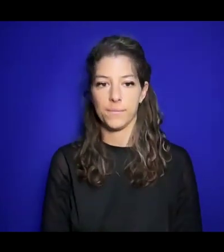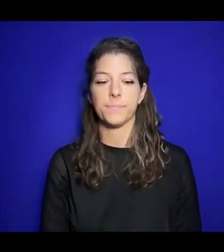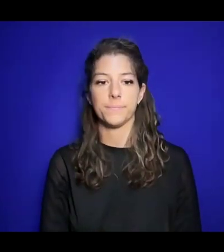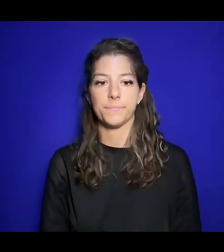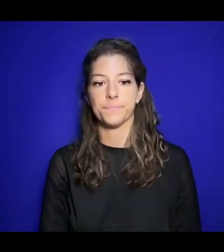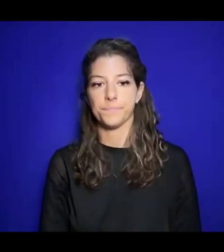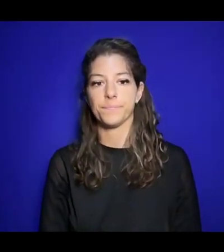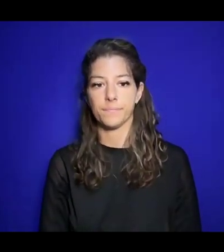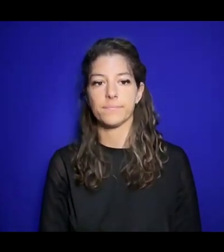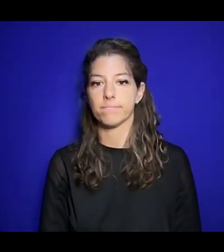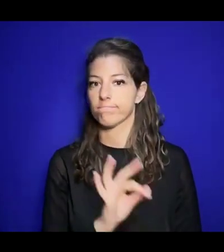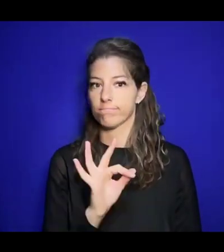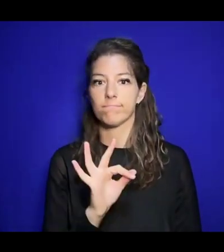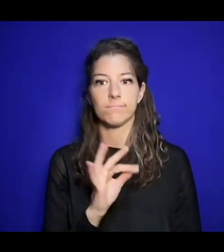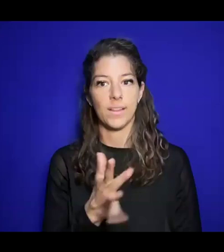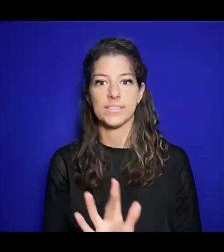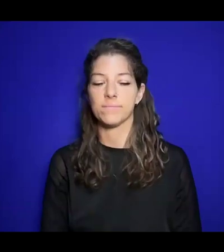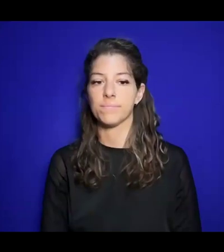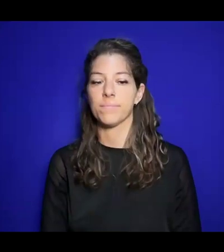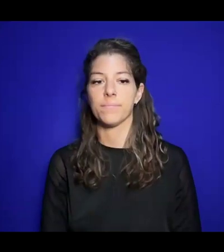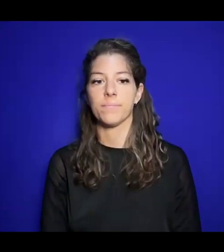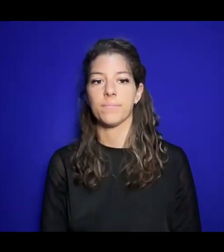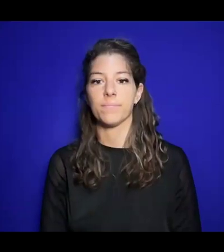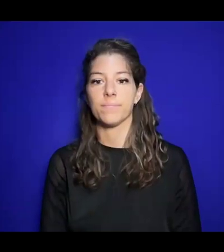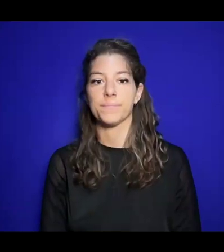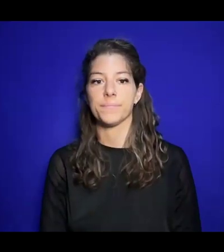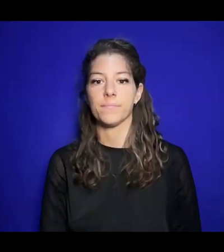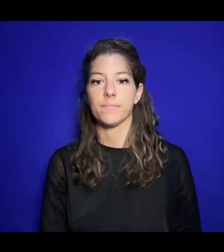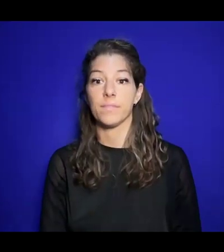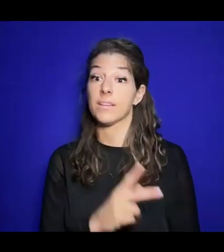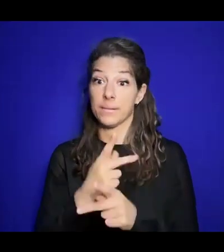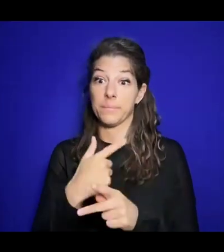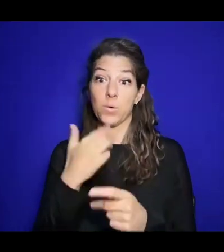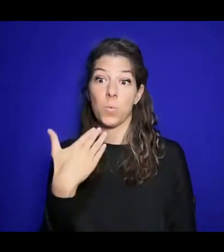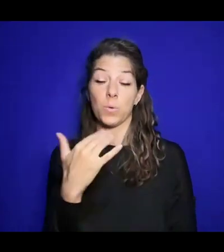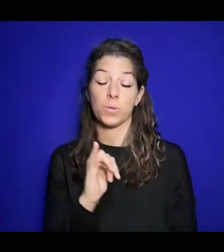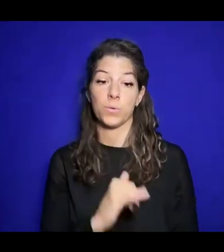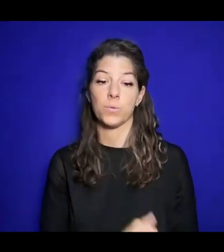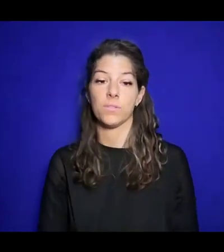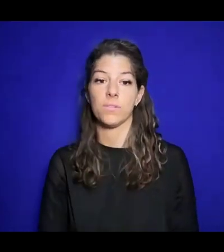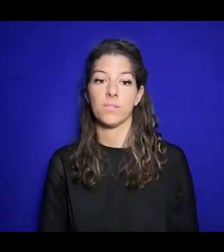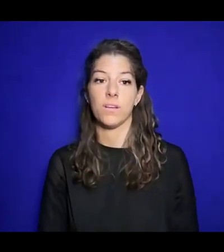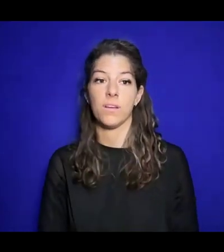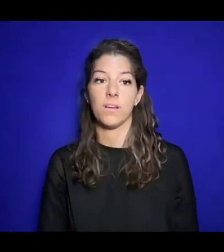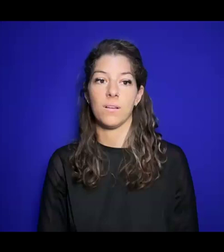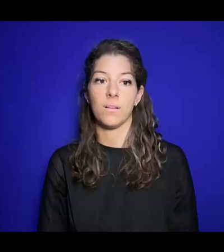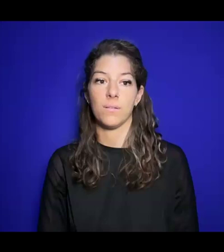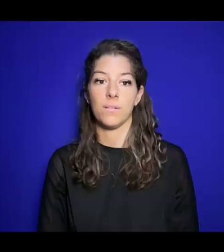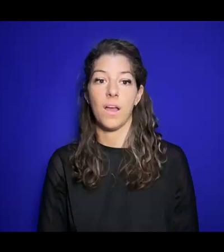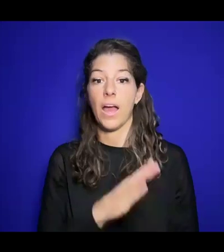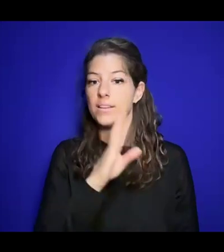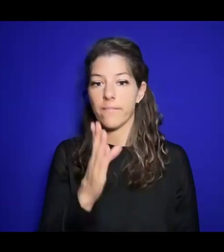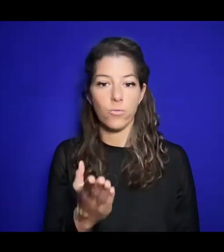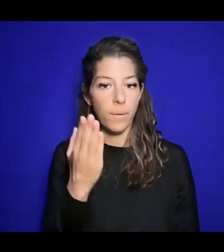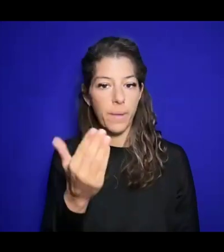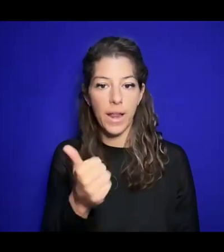it around your neck and it blows on you. And let me tell you, it does keep me cool. So I have to say that, but I never recommend